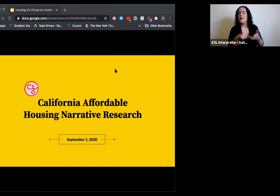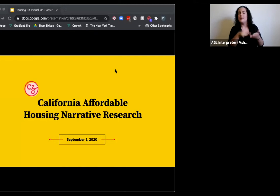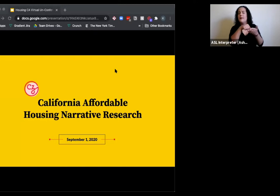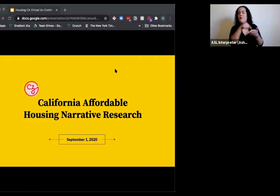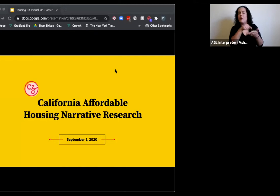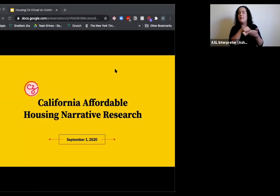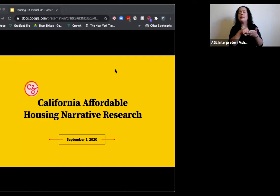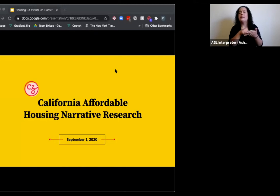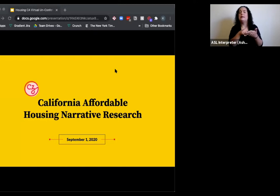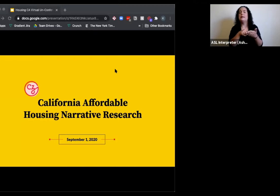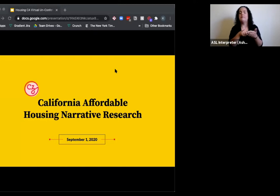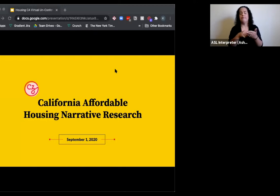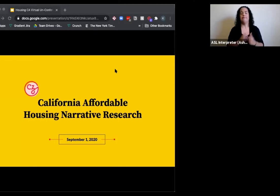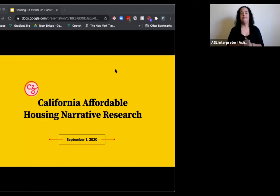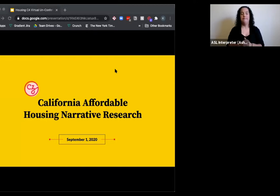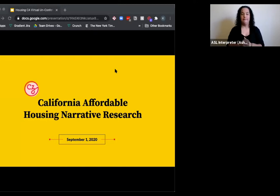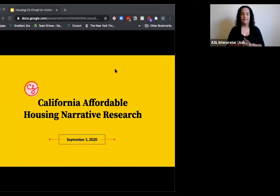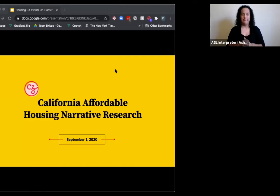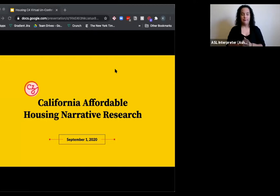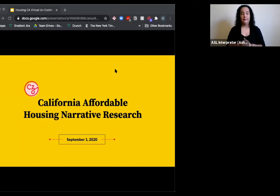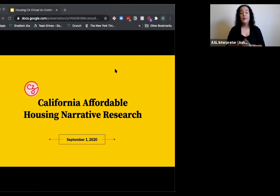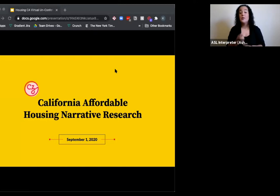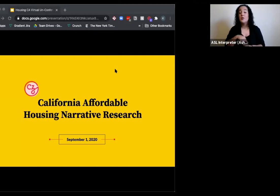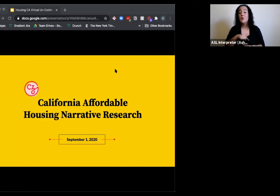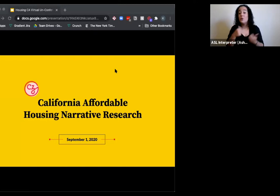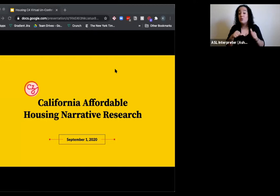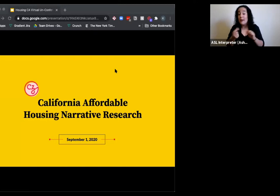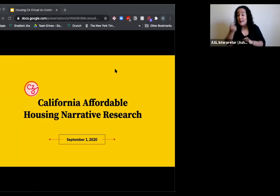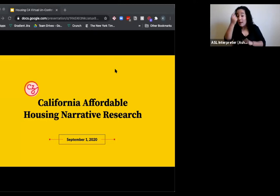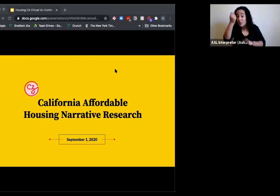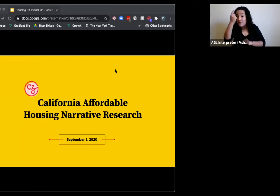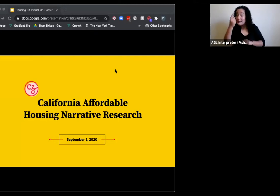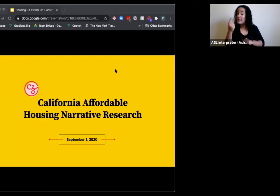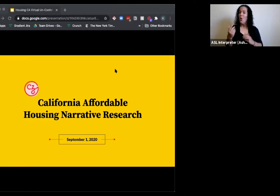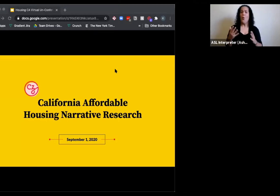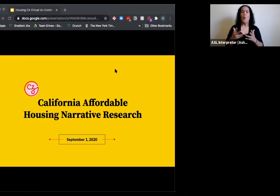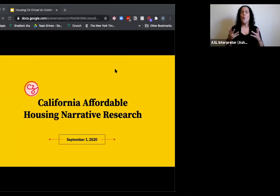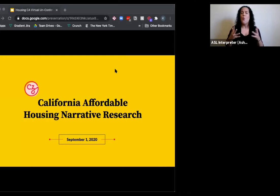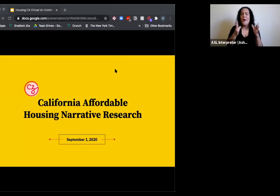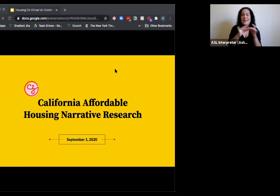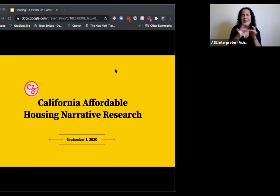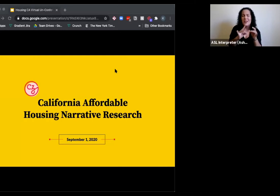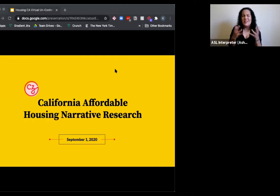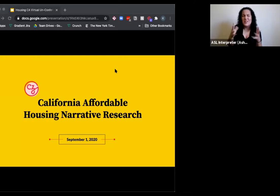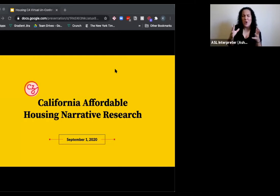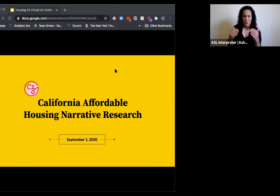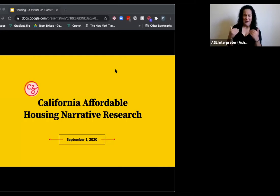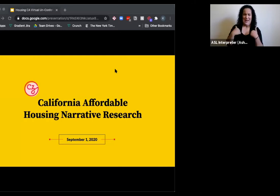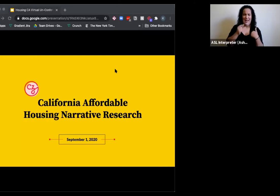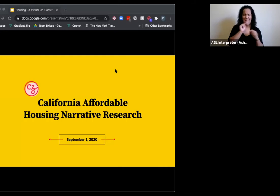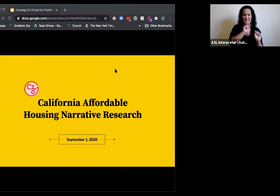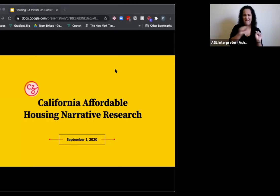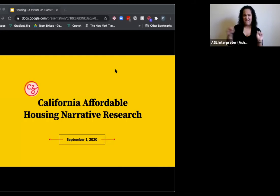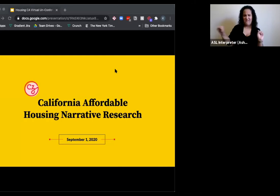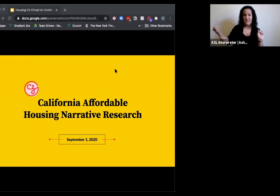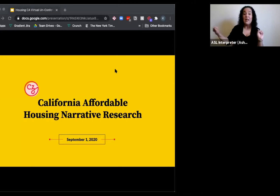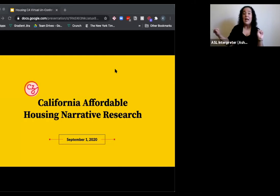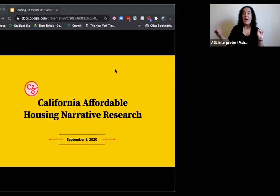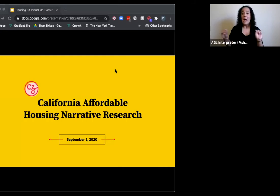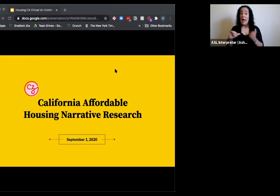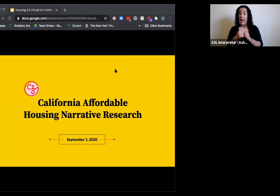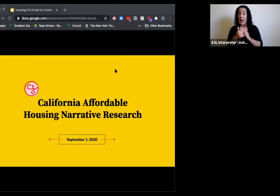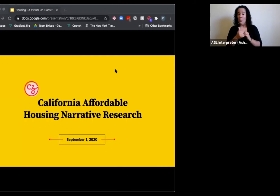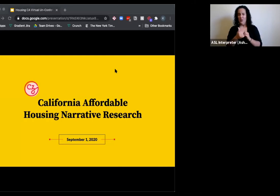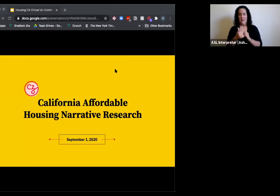Dr. T mentioned, we're really trying to understand what are the narratives that currently exist, how are they different from one another, and then how can